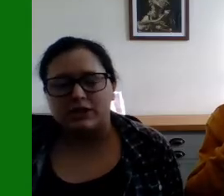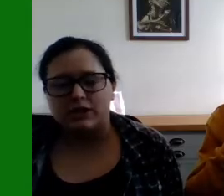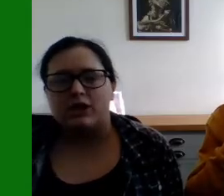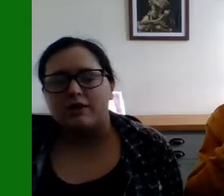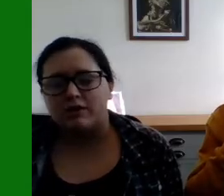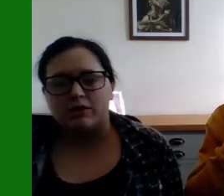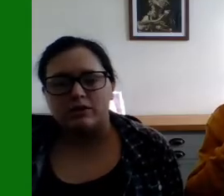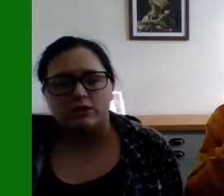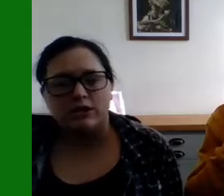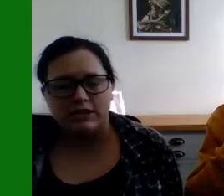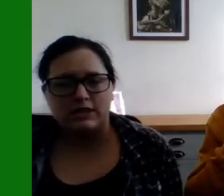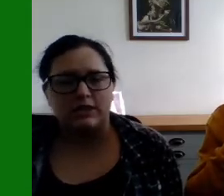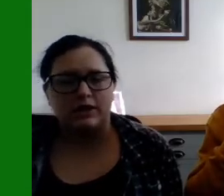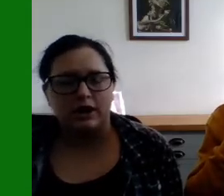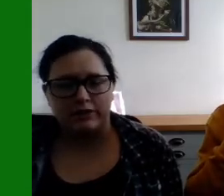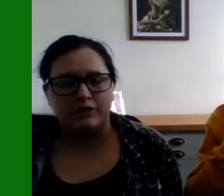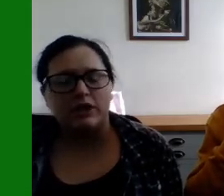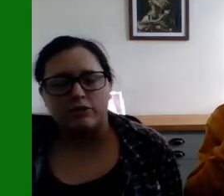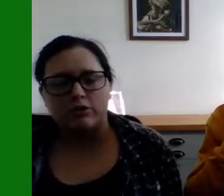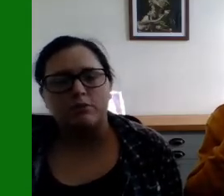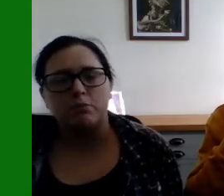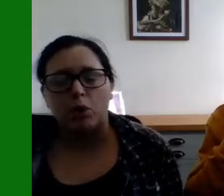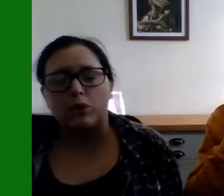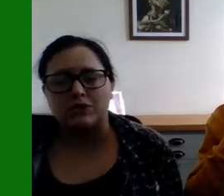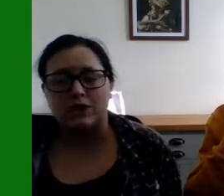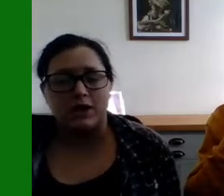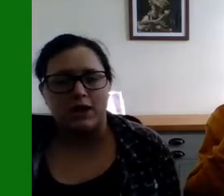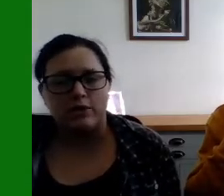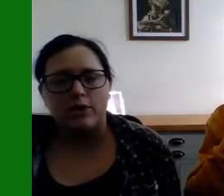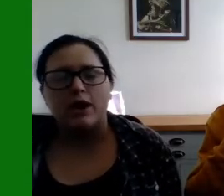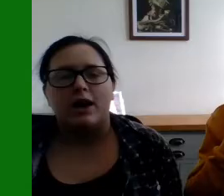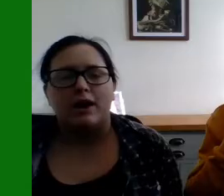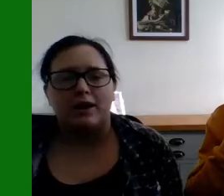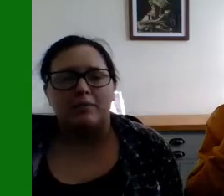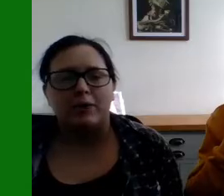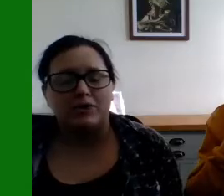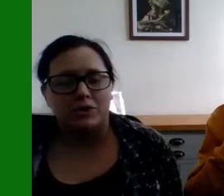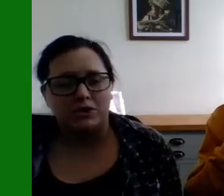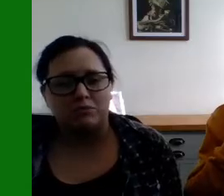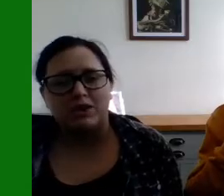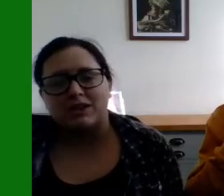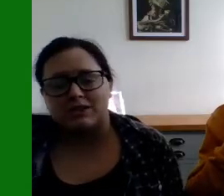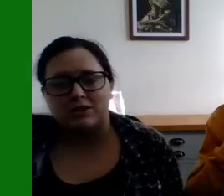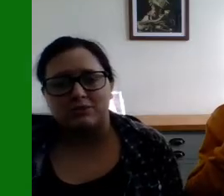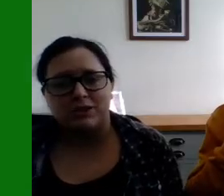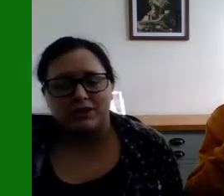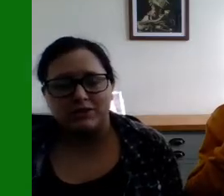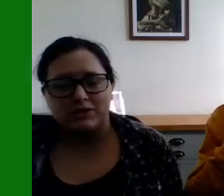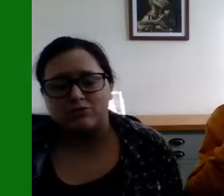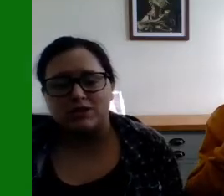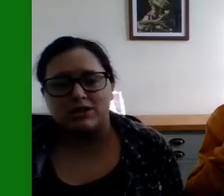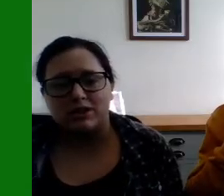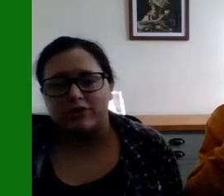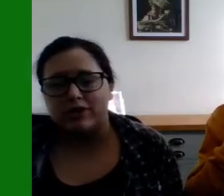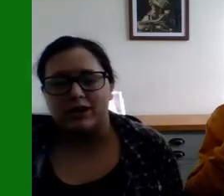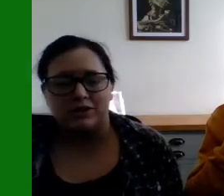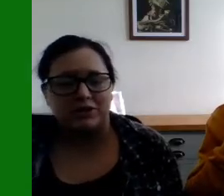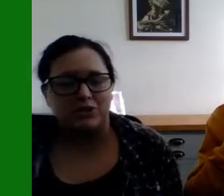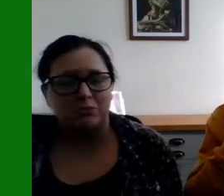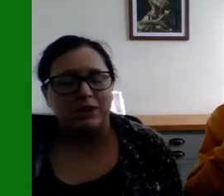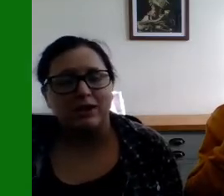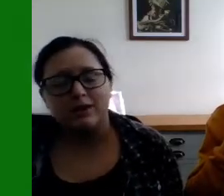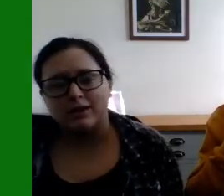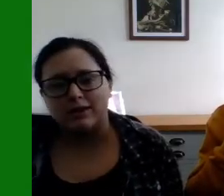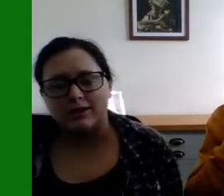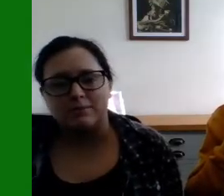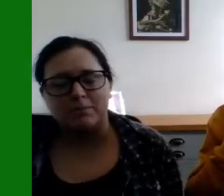to organization. Have a look at the two lists there. Have a read through them. Pause now, because there is one list that should be easier to read than the other, and the answer